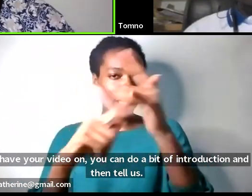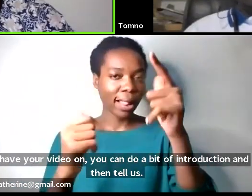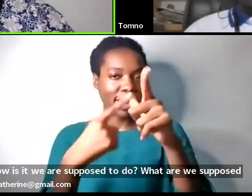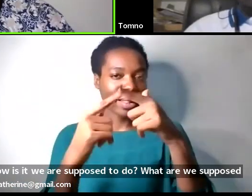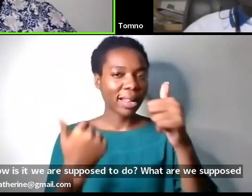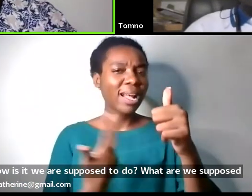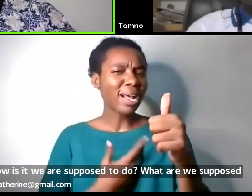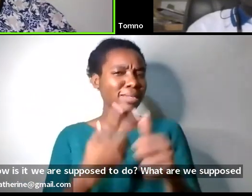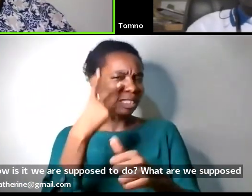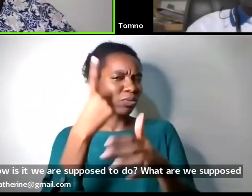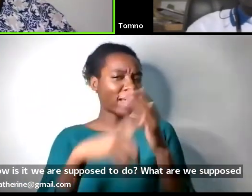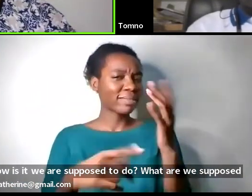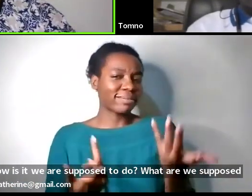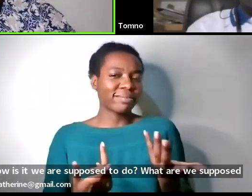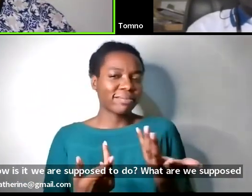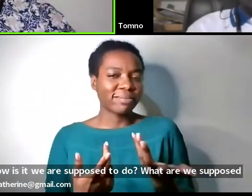supposed to look at